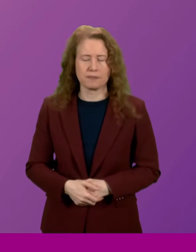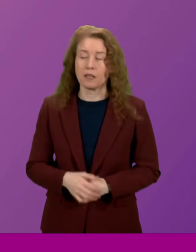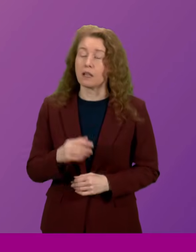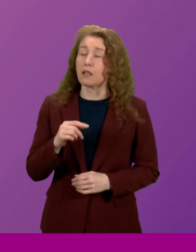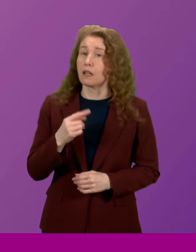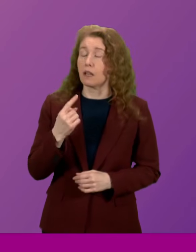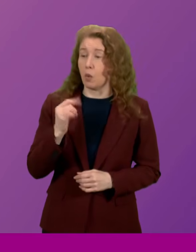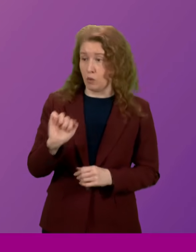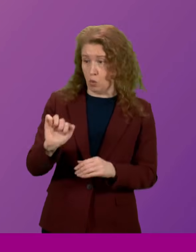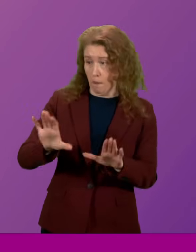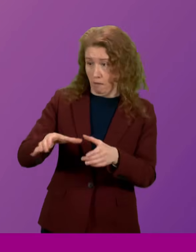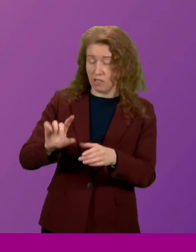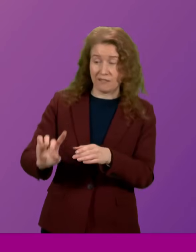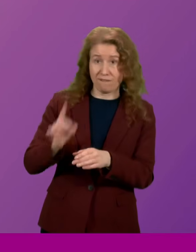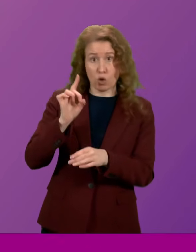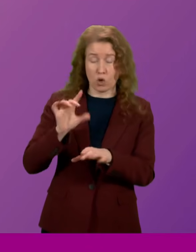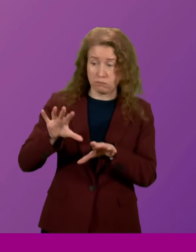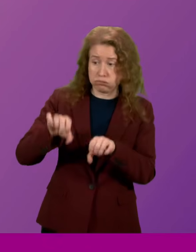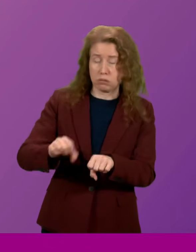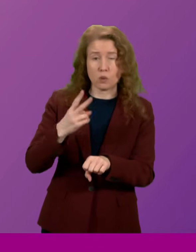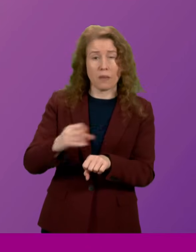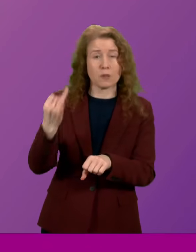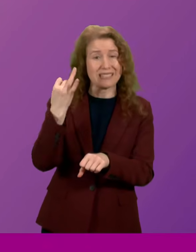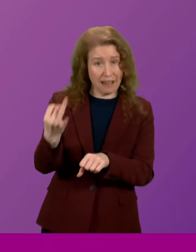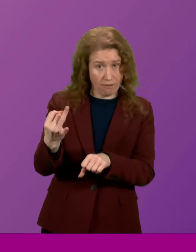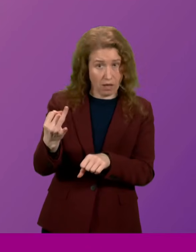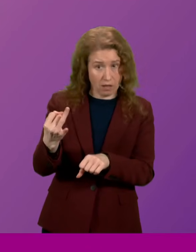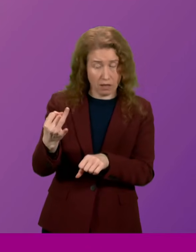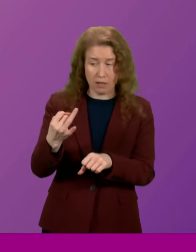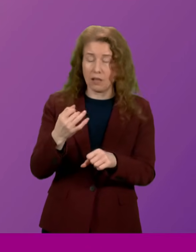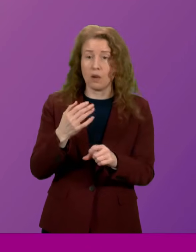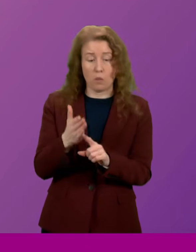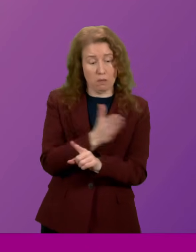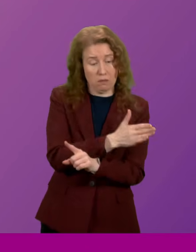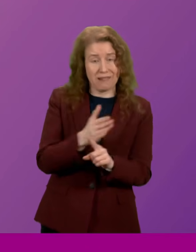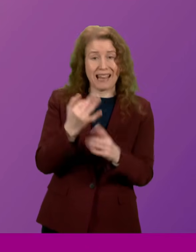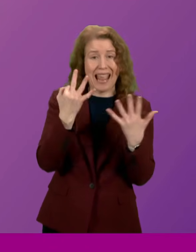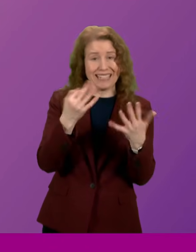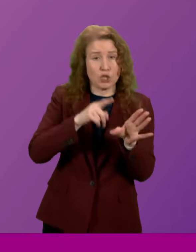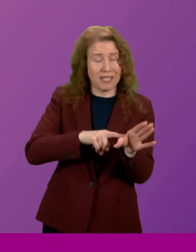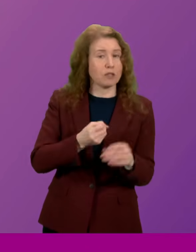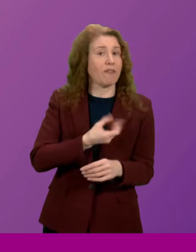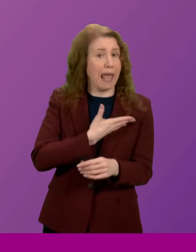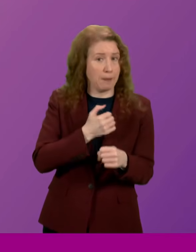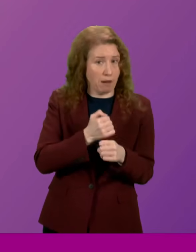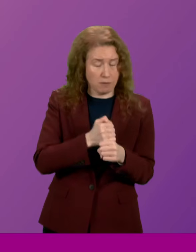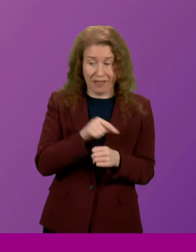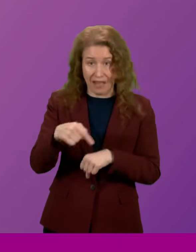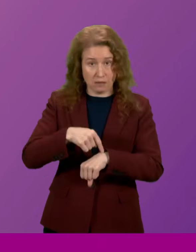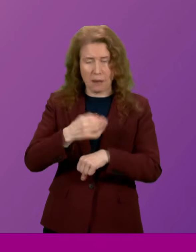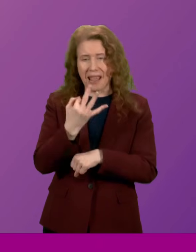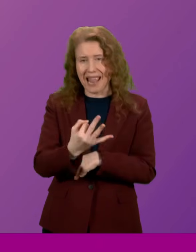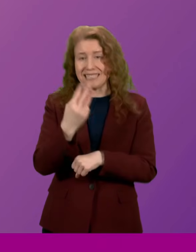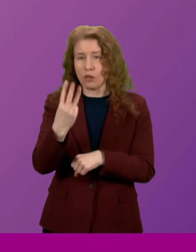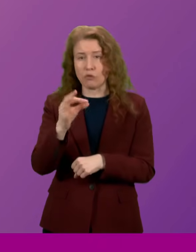First Minister's party first took office in 2007, following 8 years of Labour-led governments, 83% of